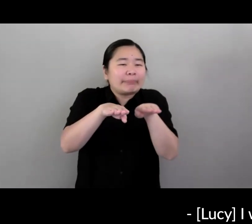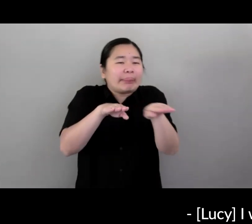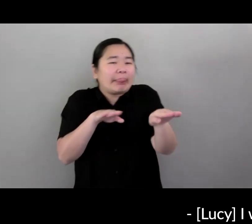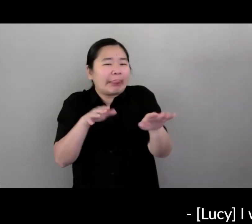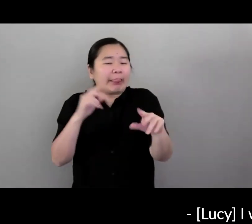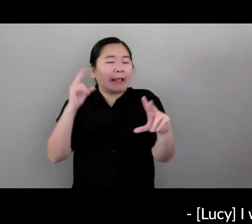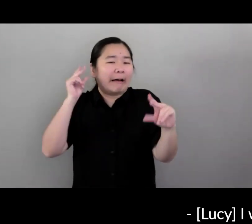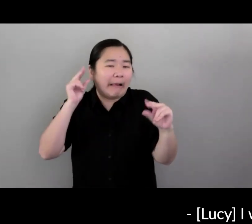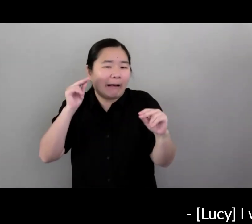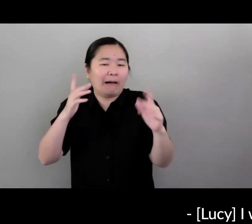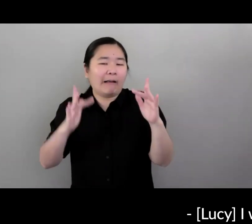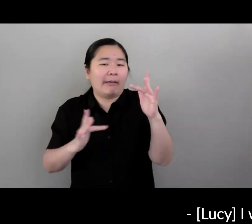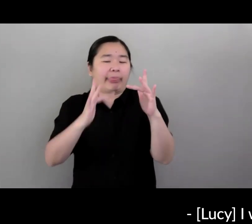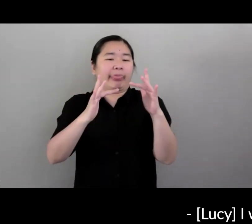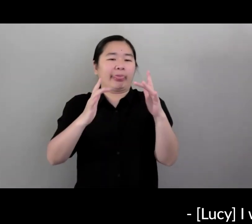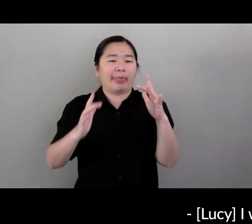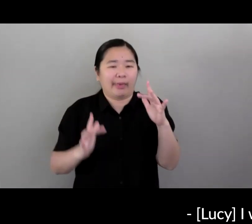I want to talk about